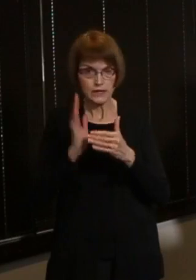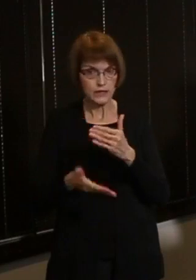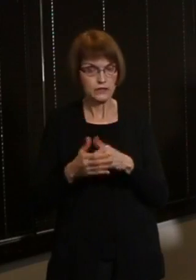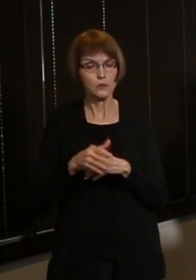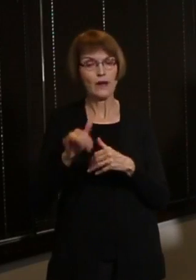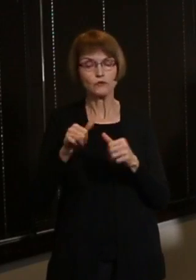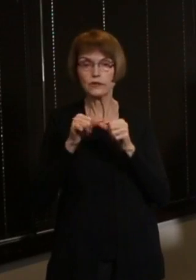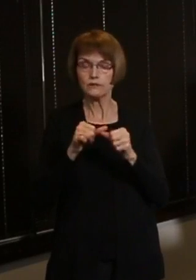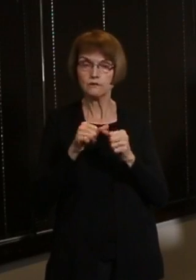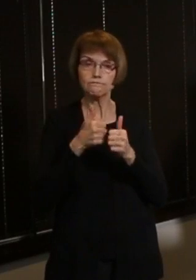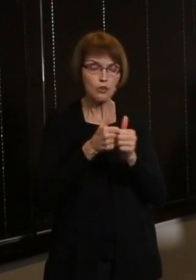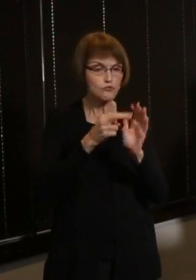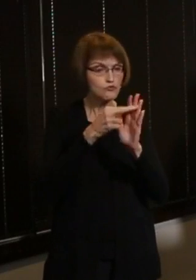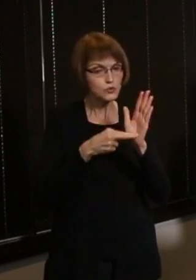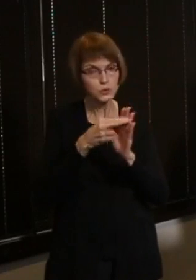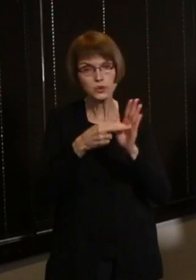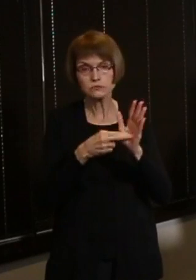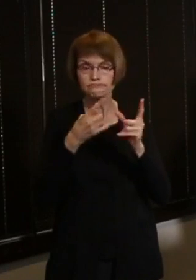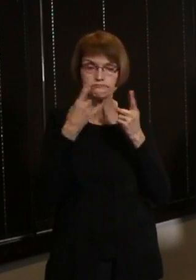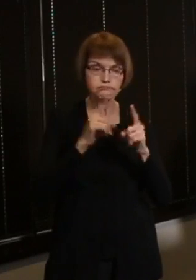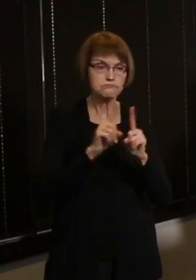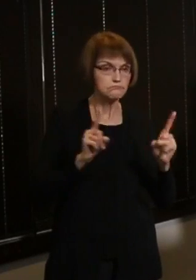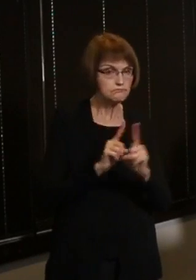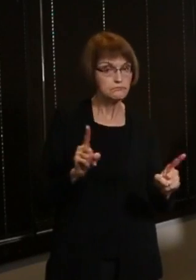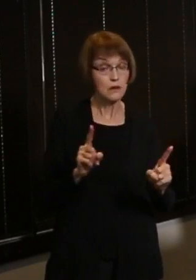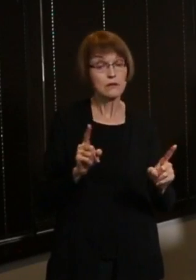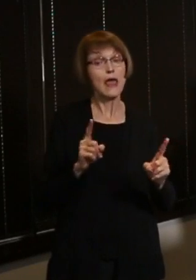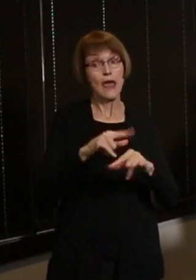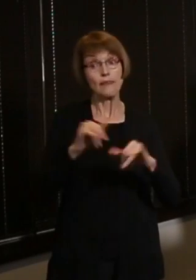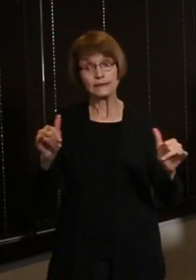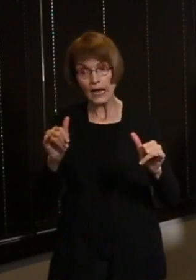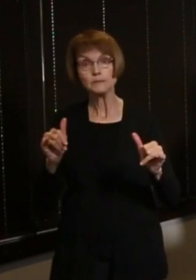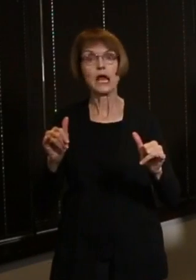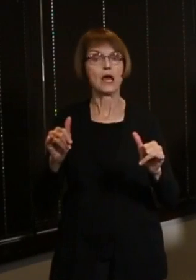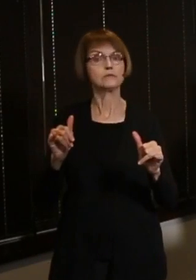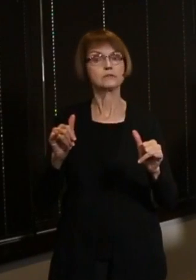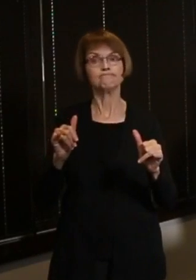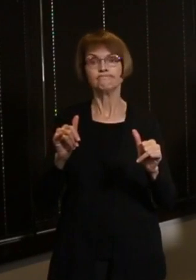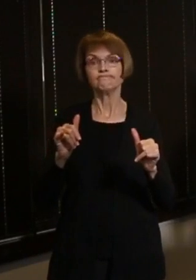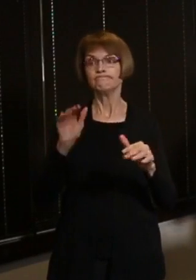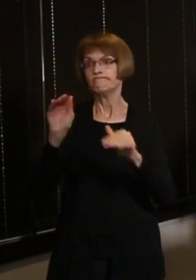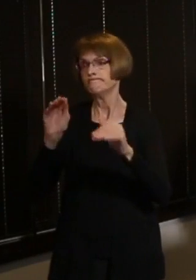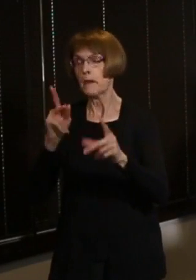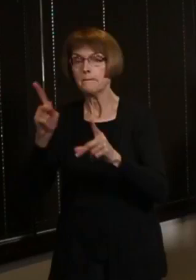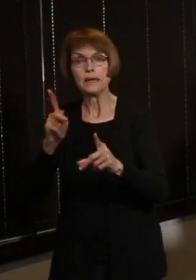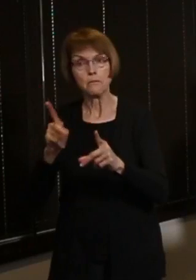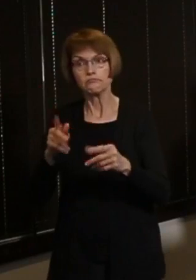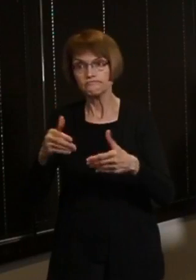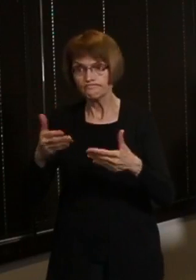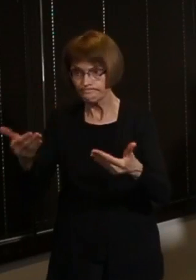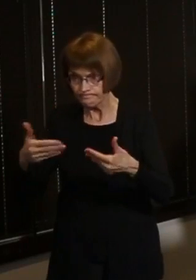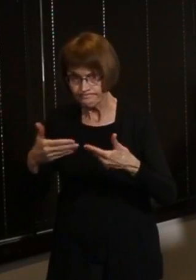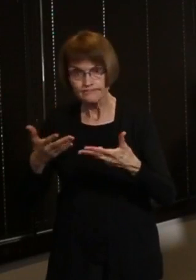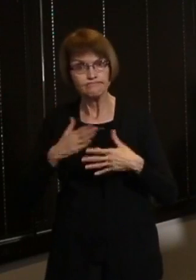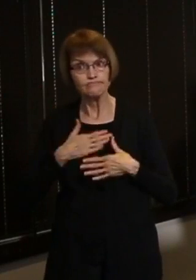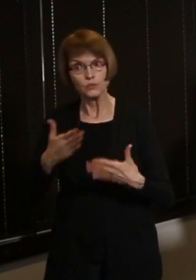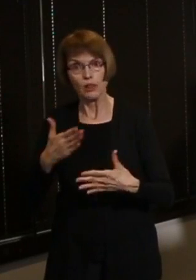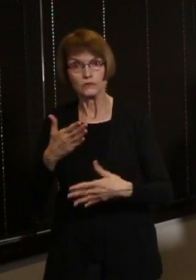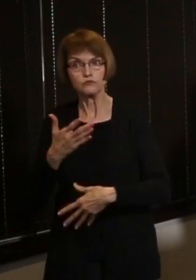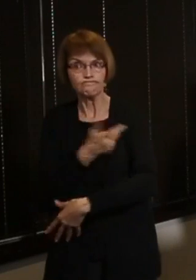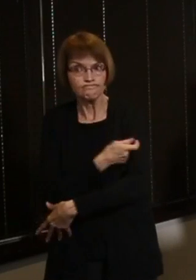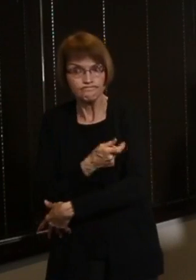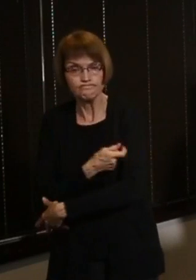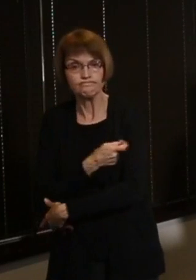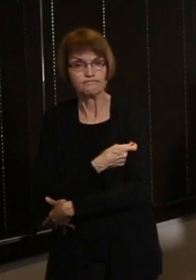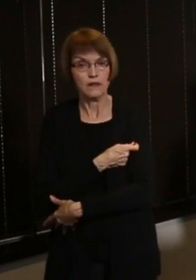mitigation strategies, as well as get as many people vaccinated as we possibly can so we can drive all of those metrics down. So we're